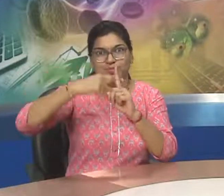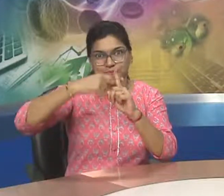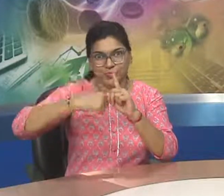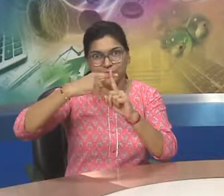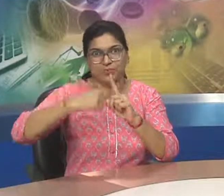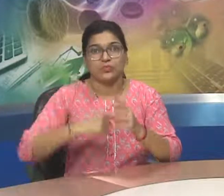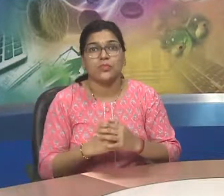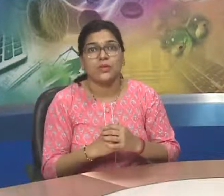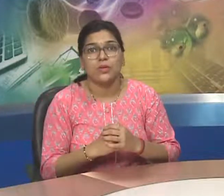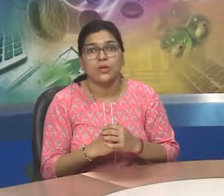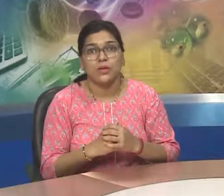Temperature.